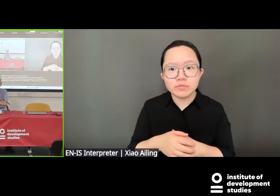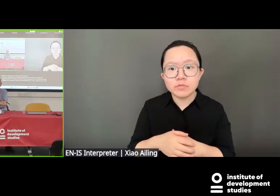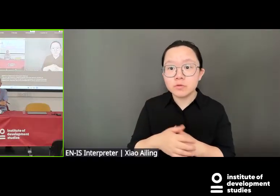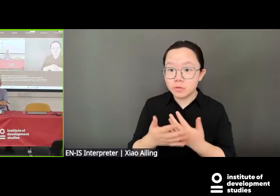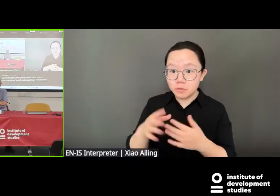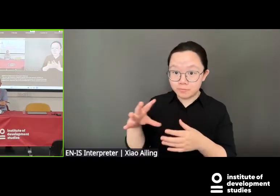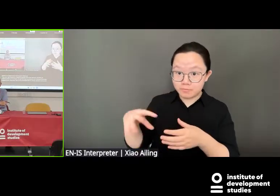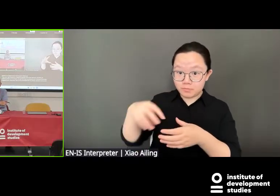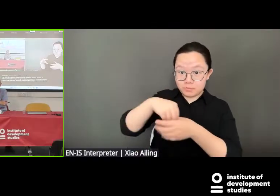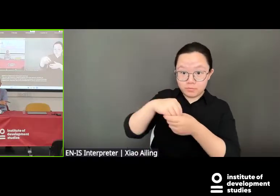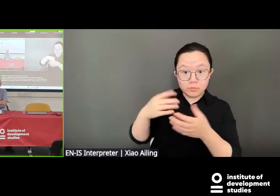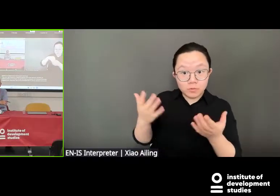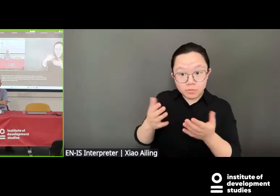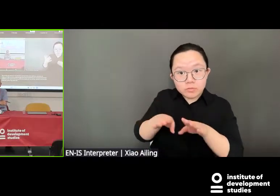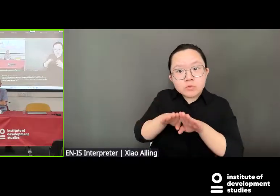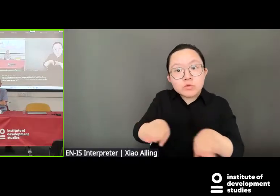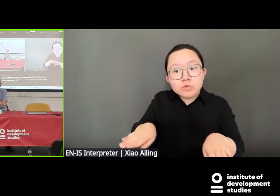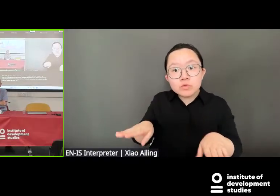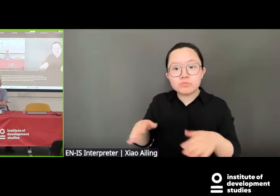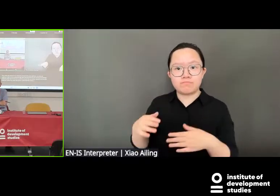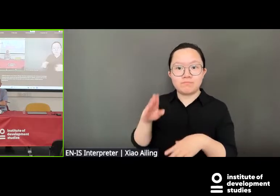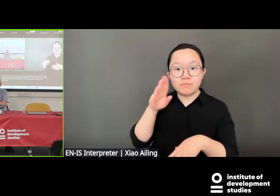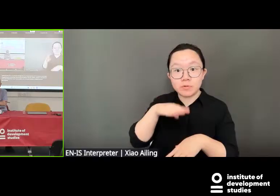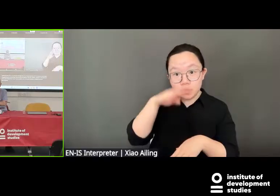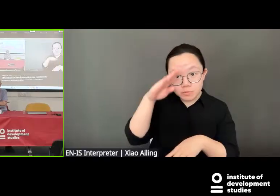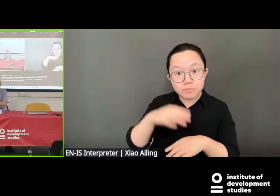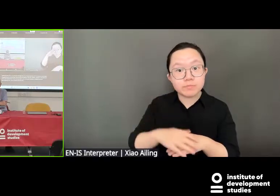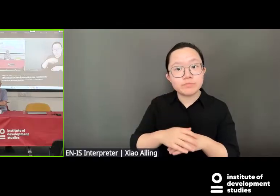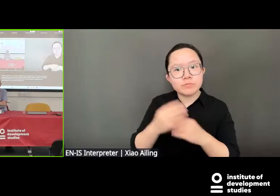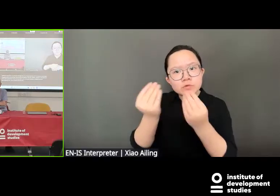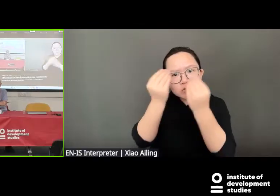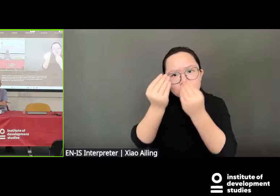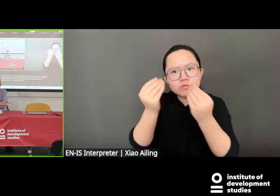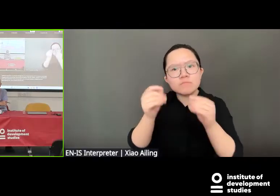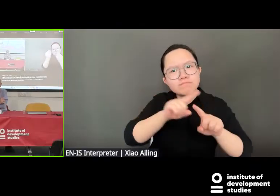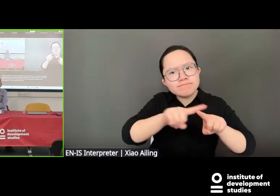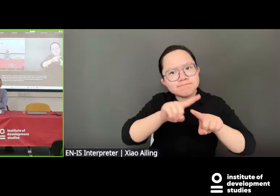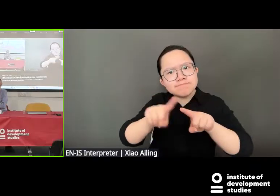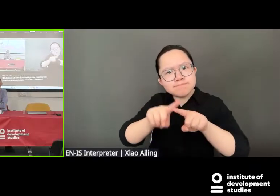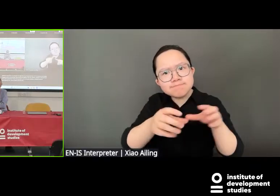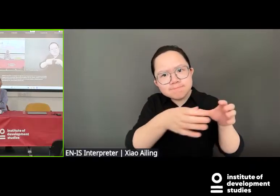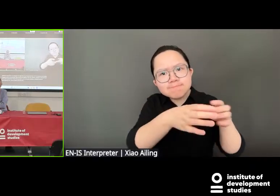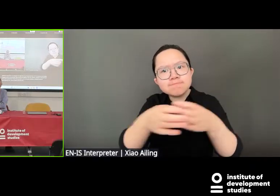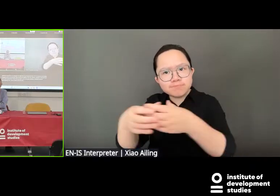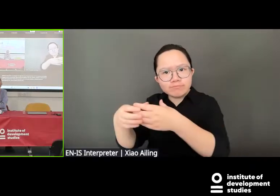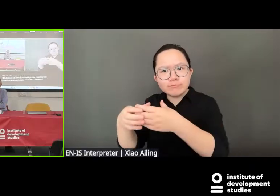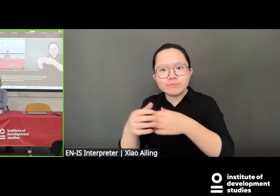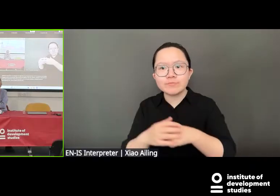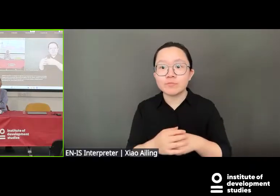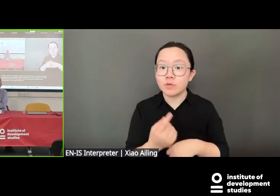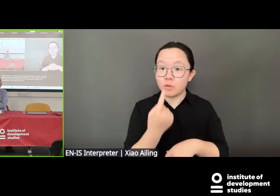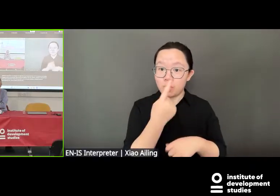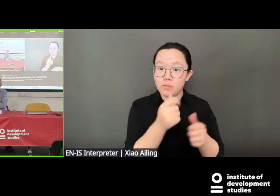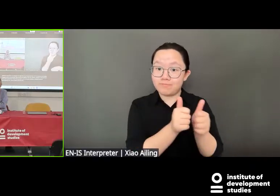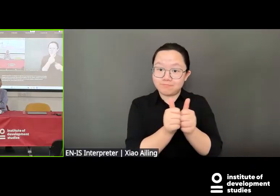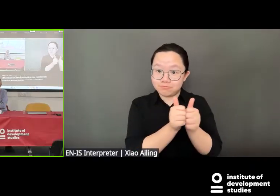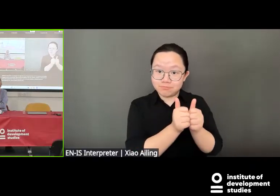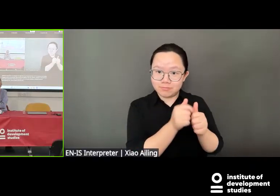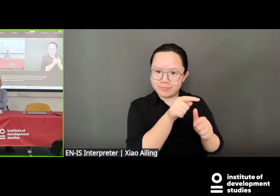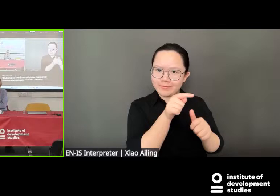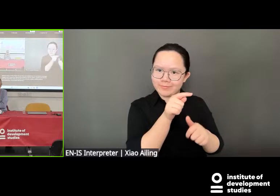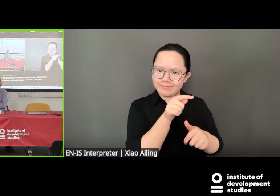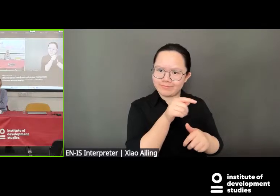"Parents were motivated seeing me, a disabled person, interviewing them," and another feeling that they were a role